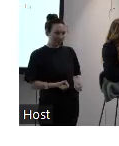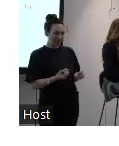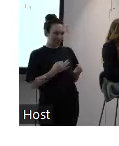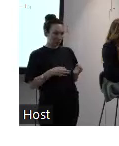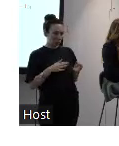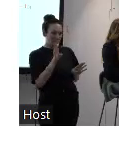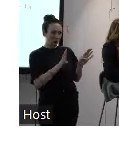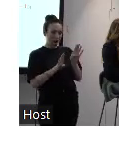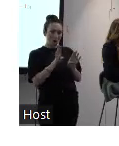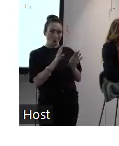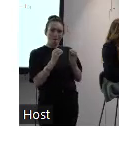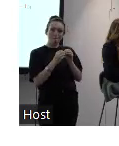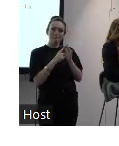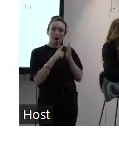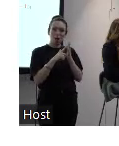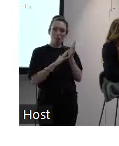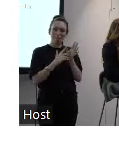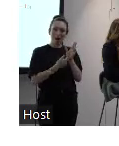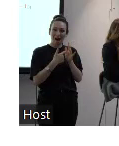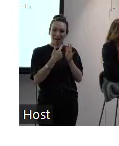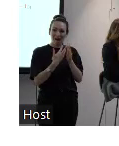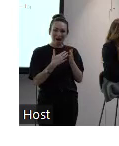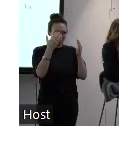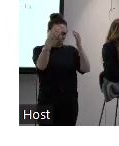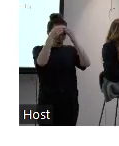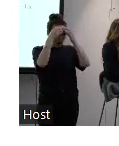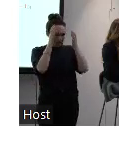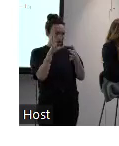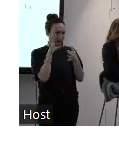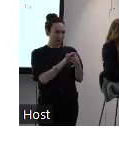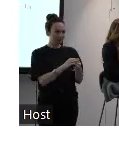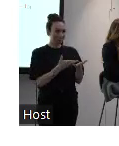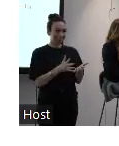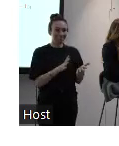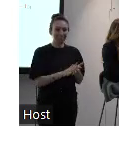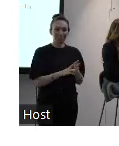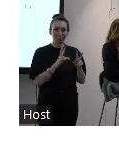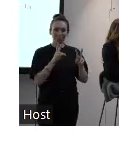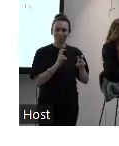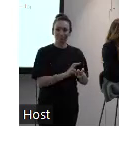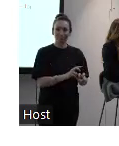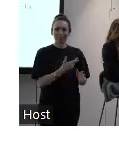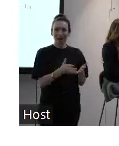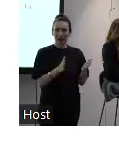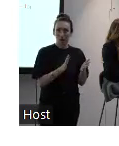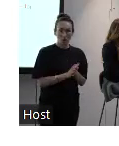what is happening inside the brain. We don't have anything that we can be like, yep, that's what we're going to treat to help this